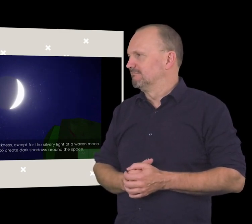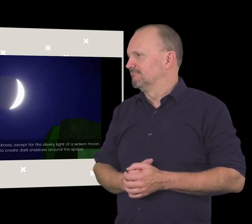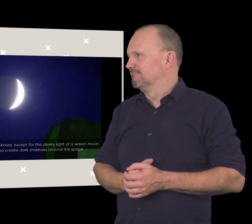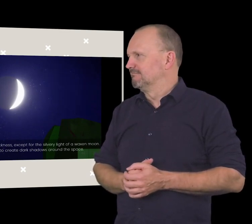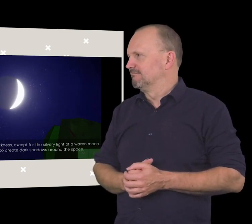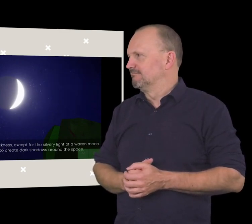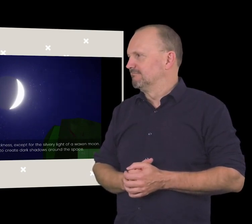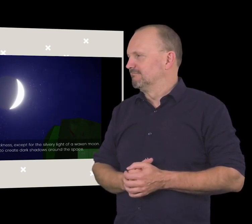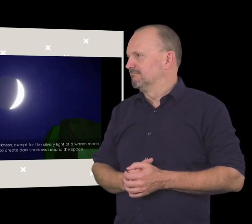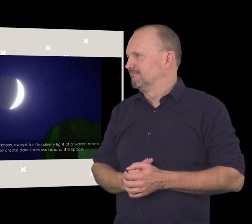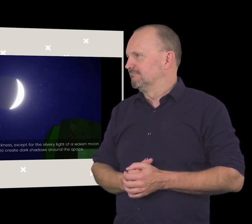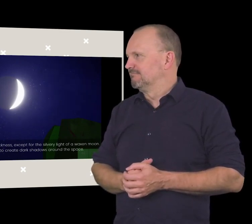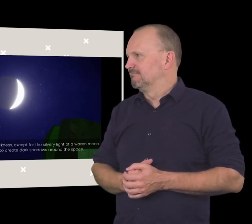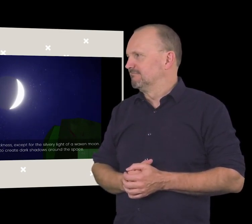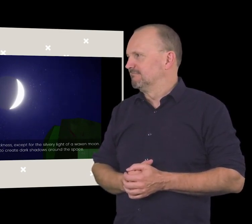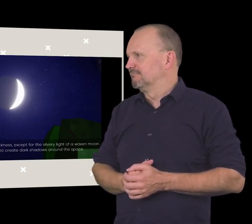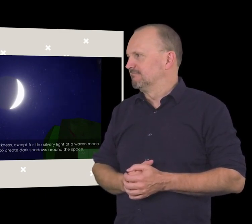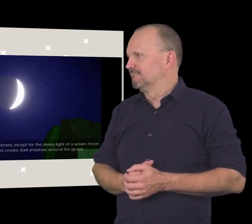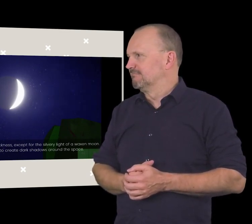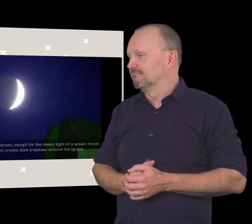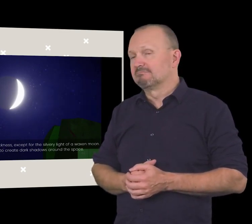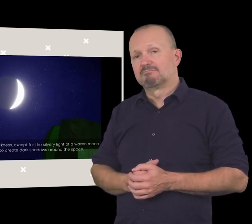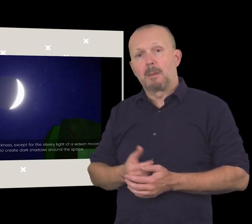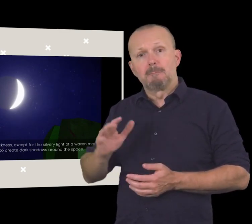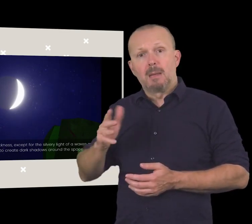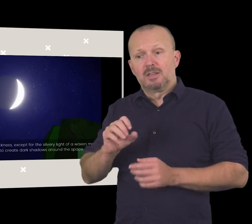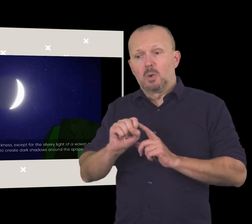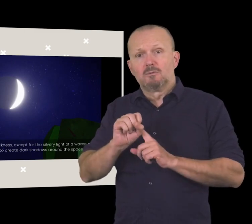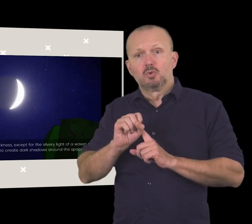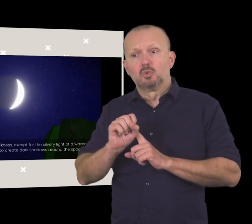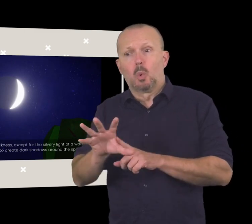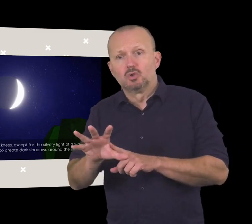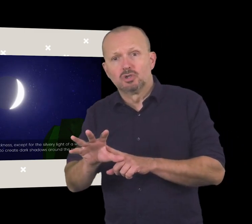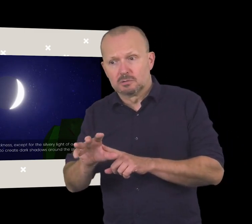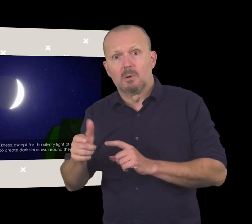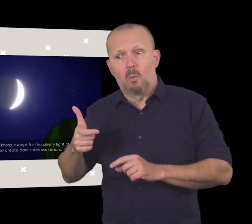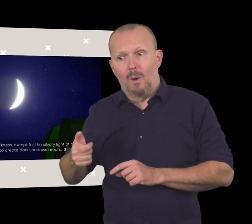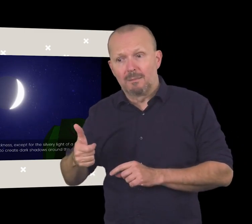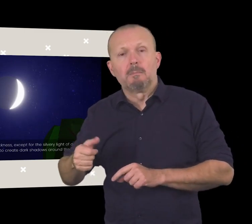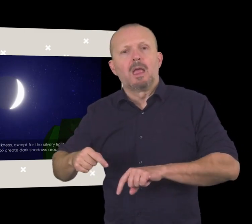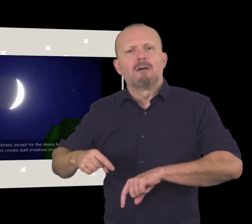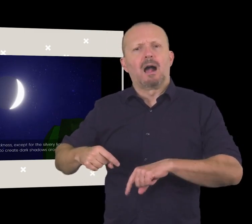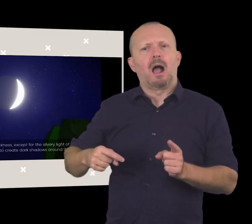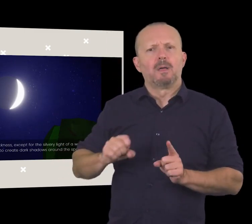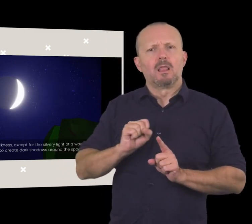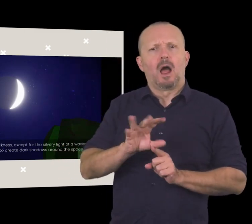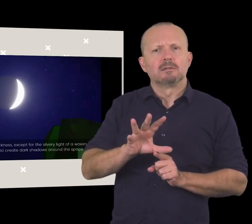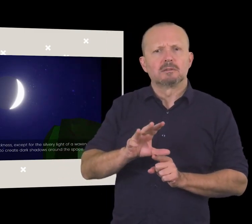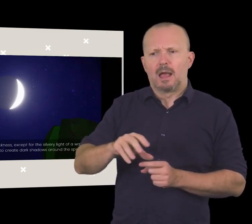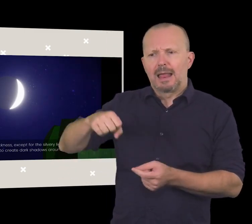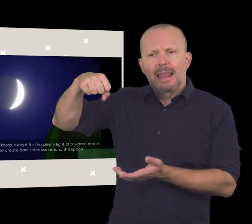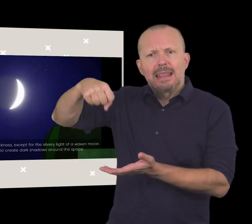to really explore the light. Explore the lights themselves and have various different kinds of lights.